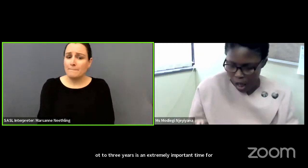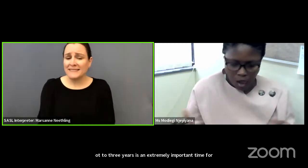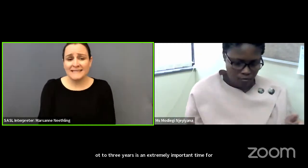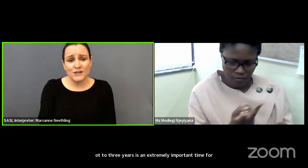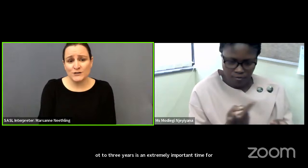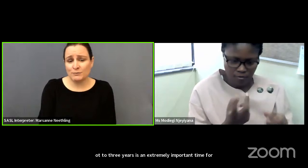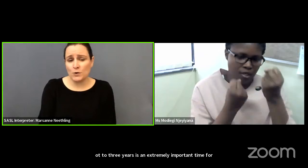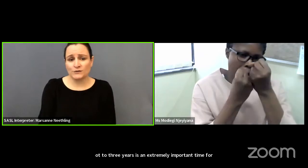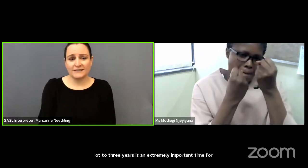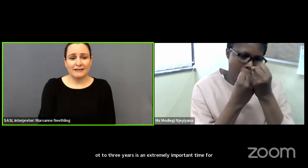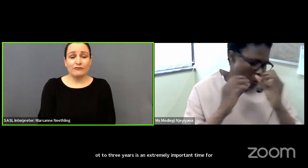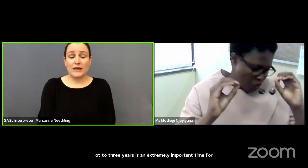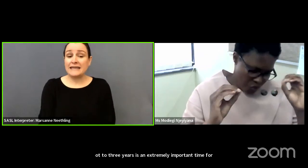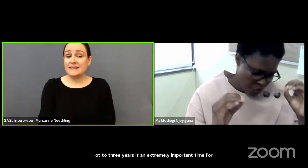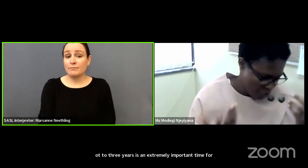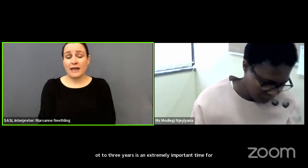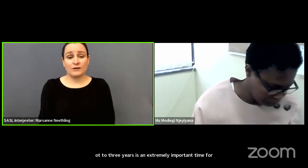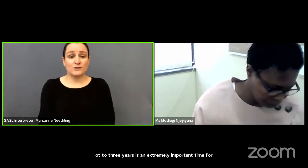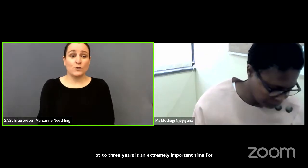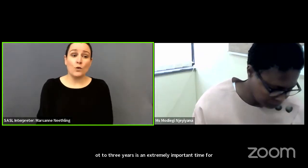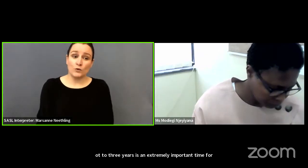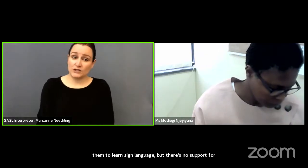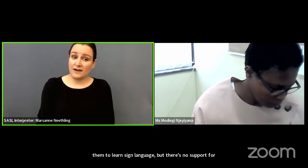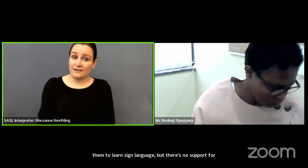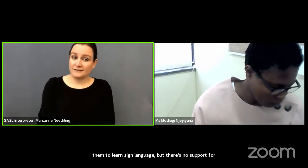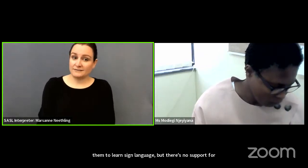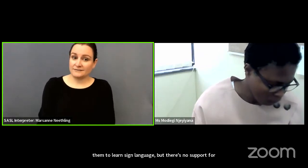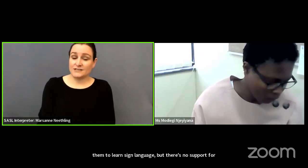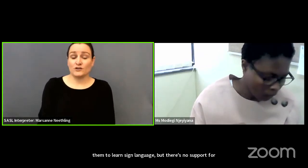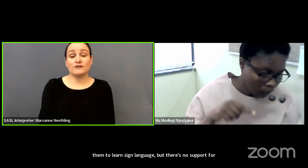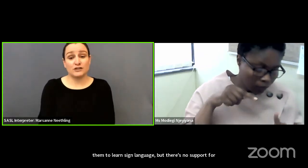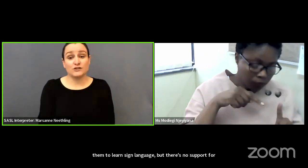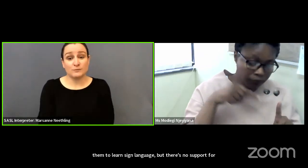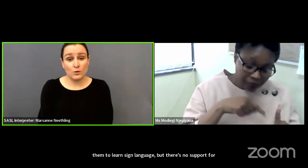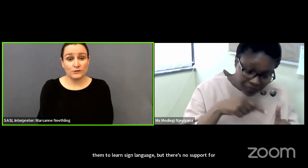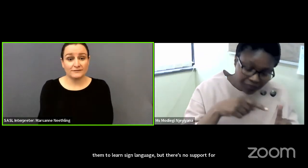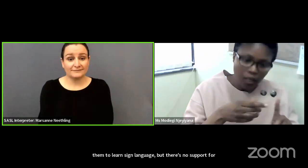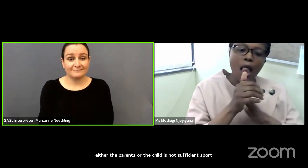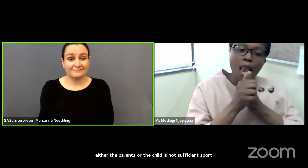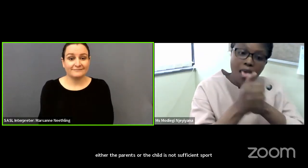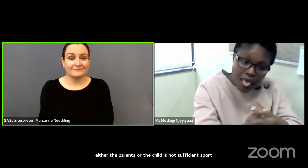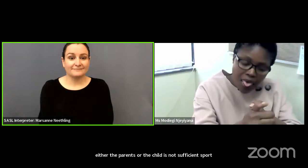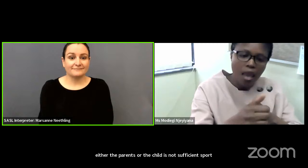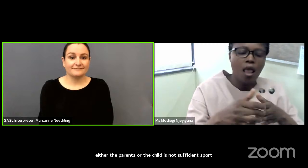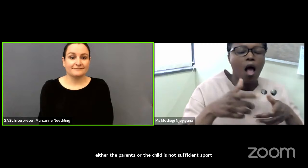language, but there's no support for either the parents or the child. There's not sufficient support.